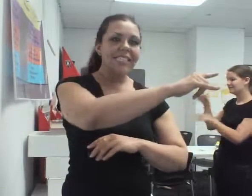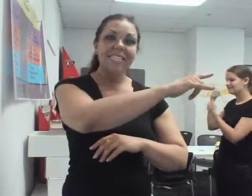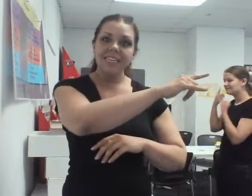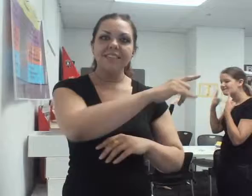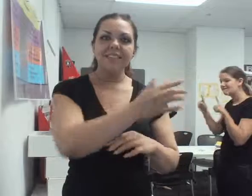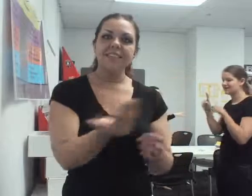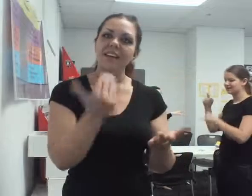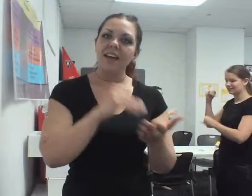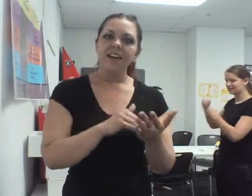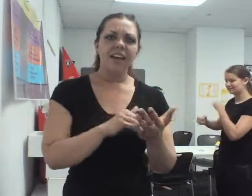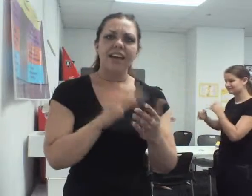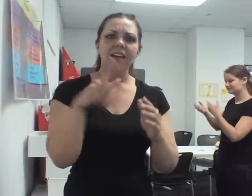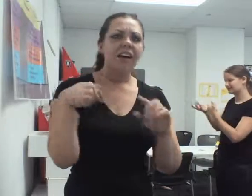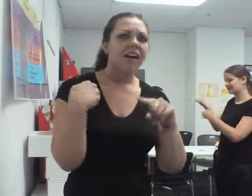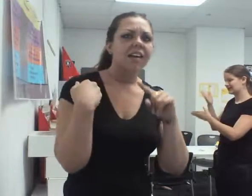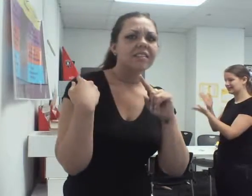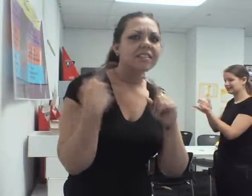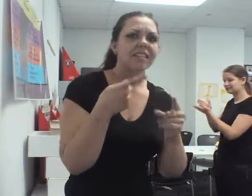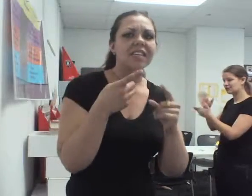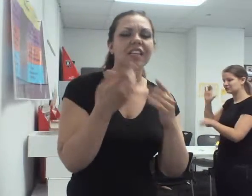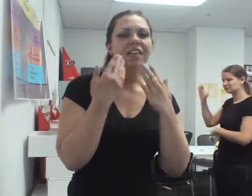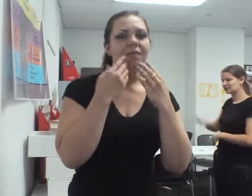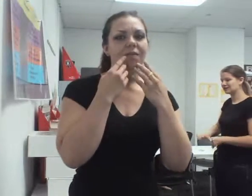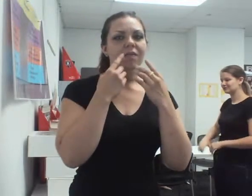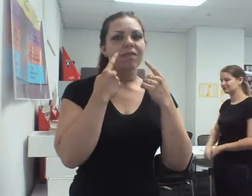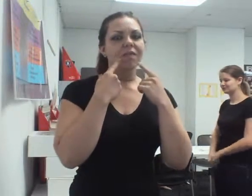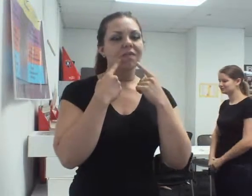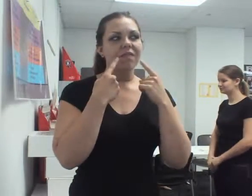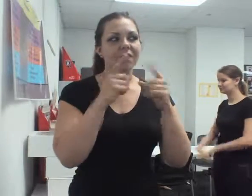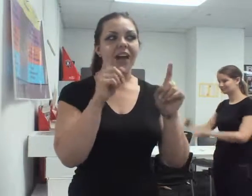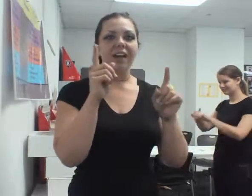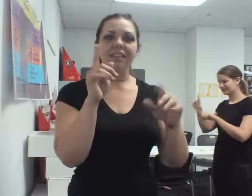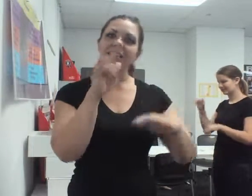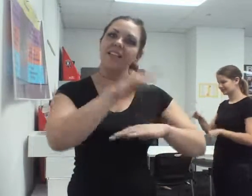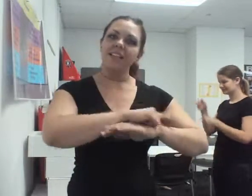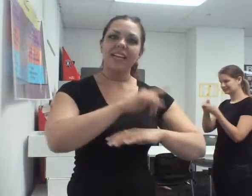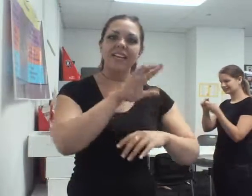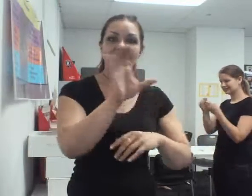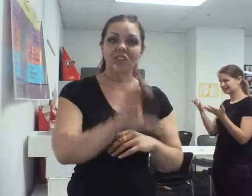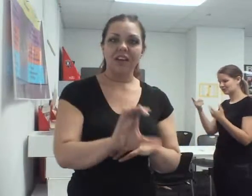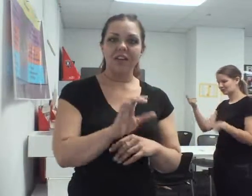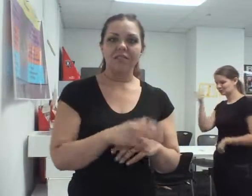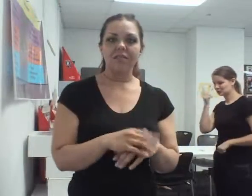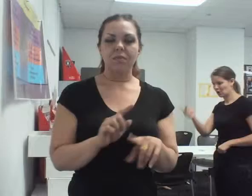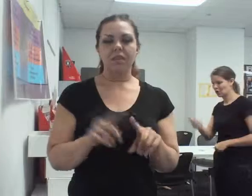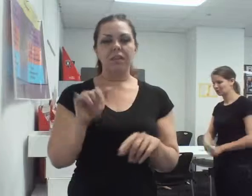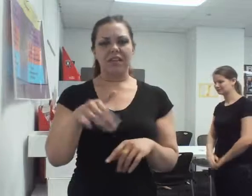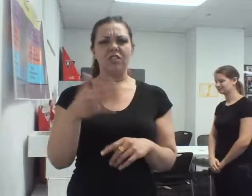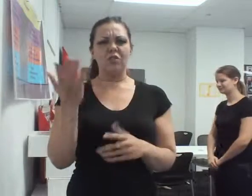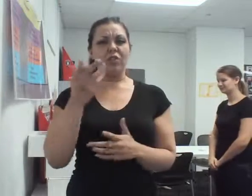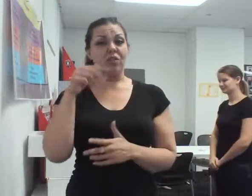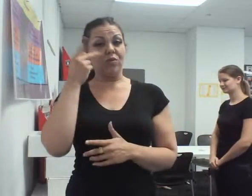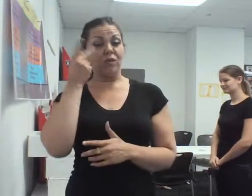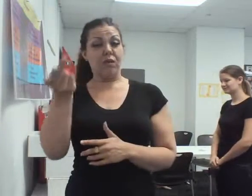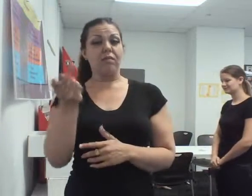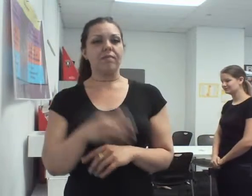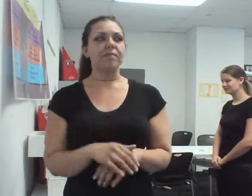in Chicago. But that's what you saw, right? Okay. So how better would you put that